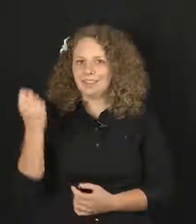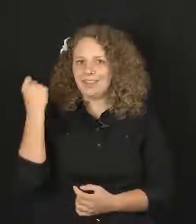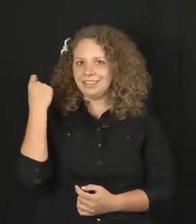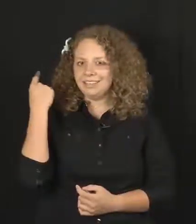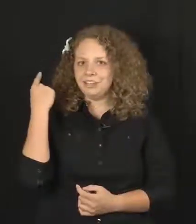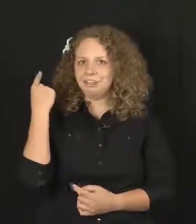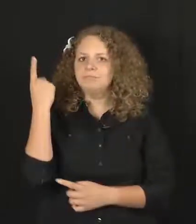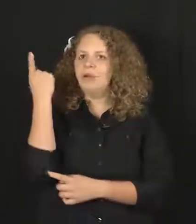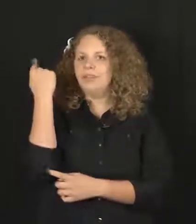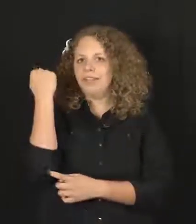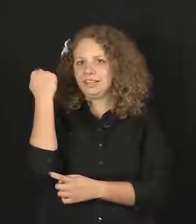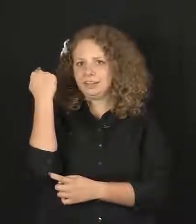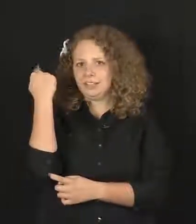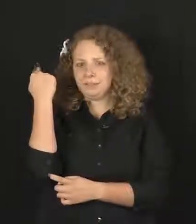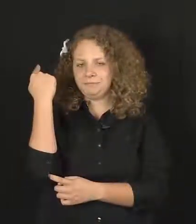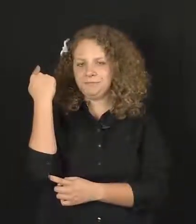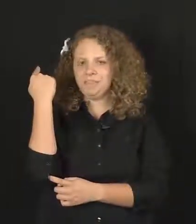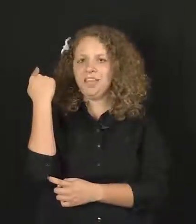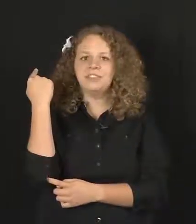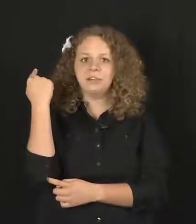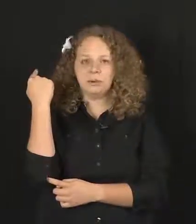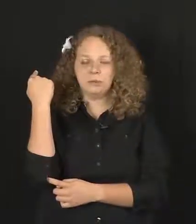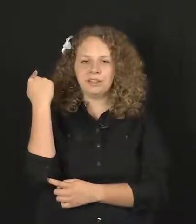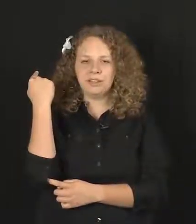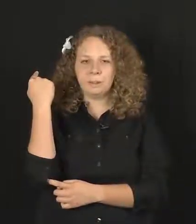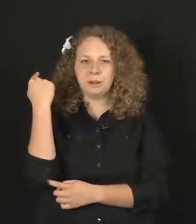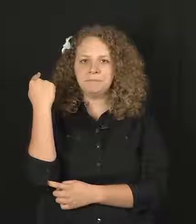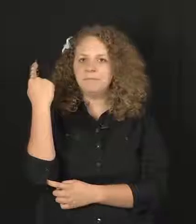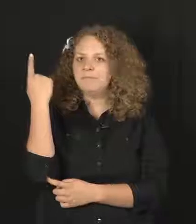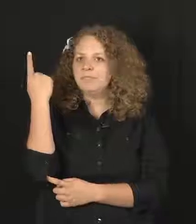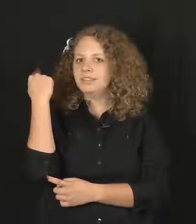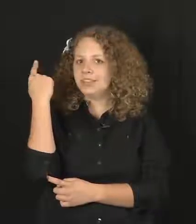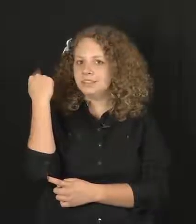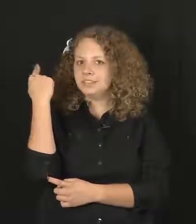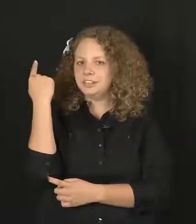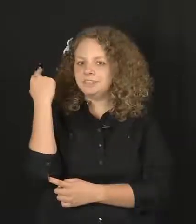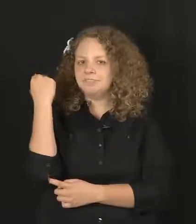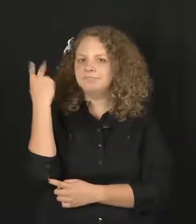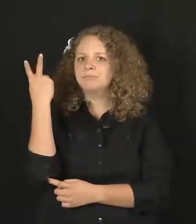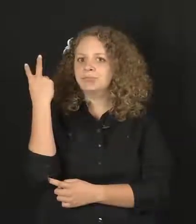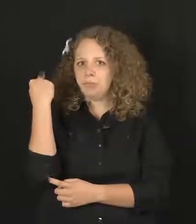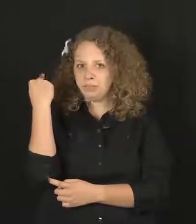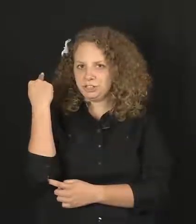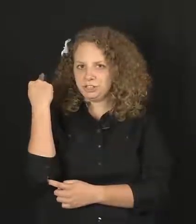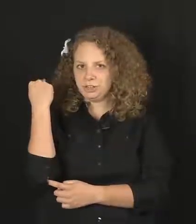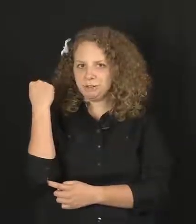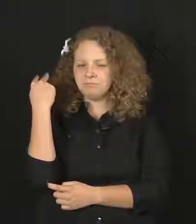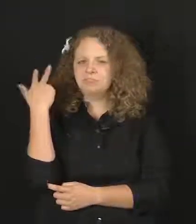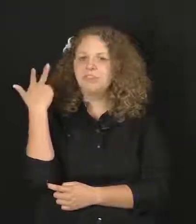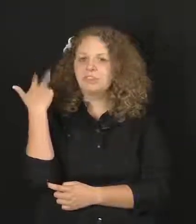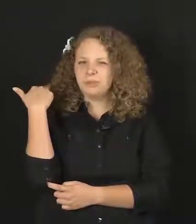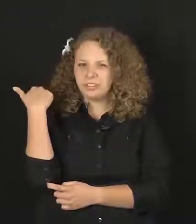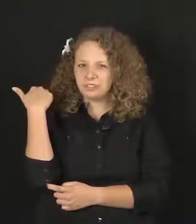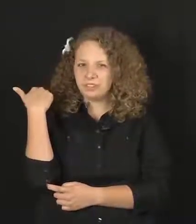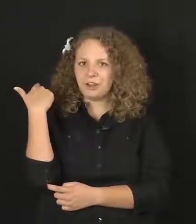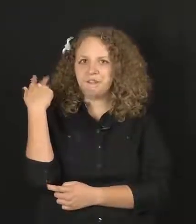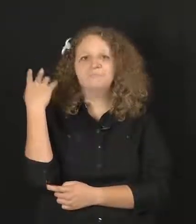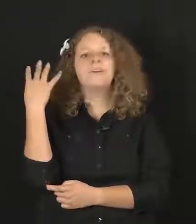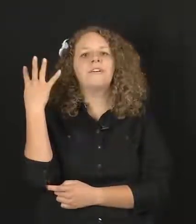last year or last year, and then incorporate the number. Last year, 2 years ago, 3 years ago,